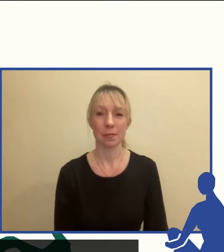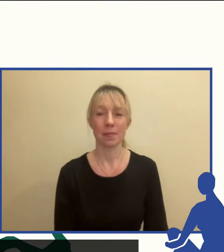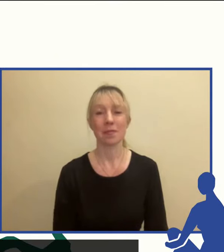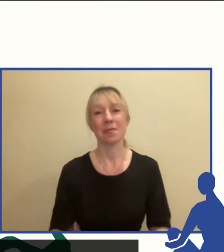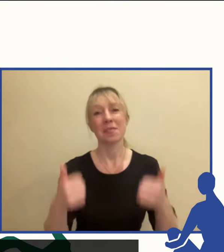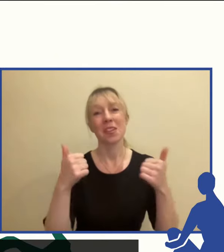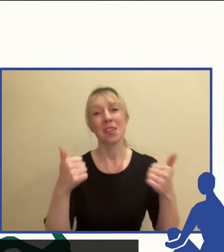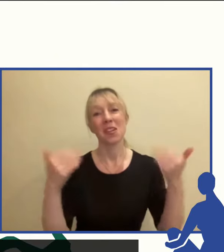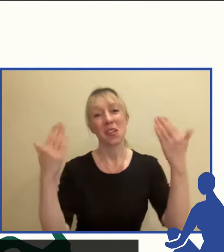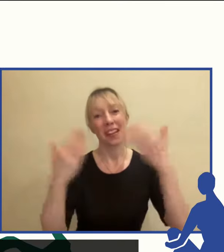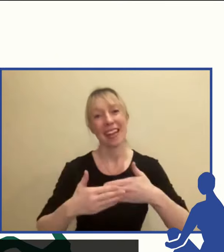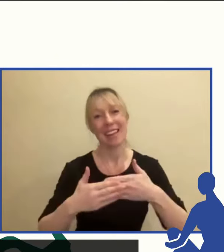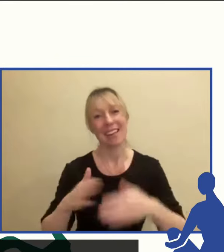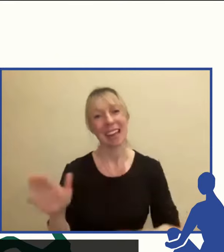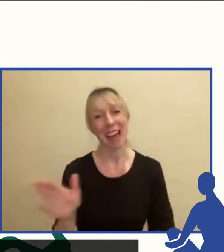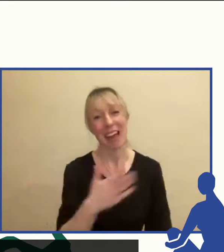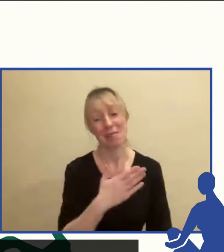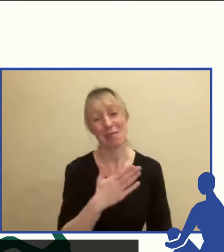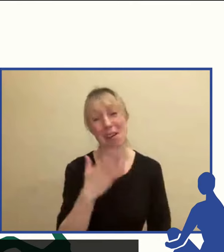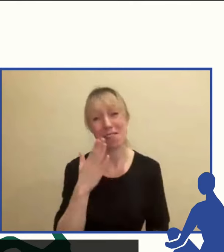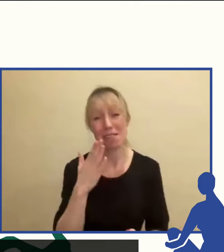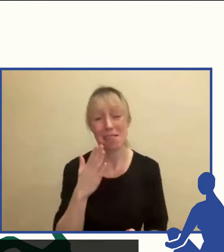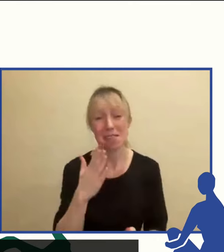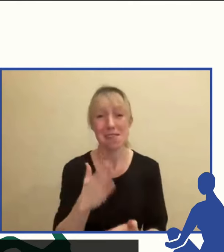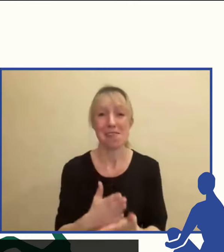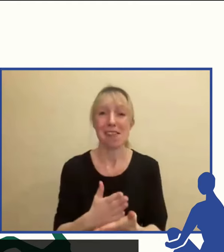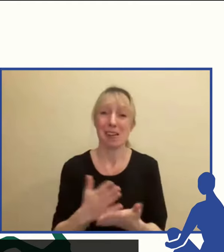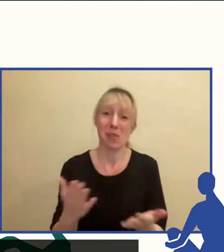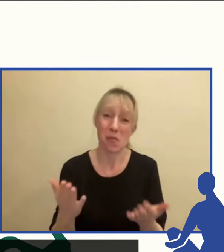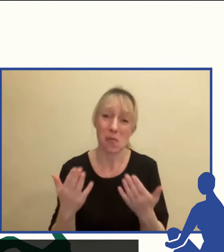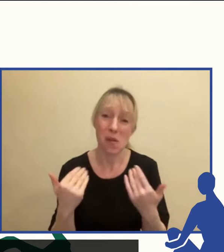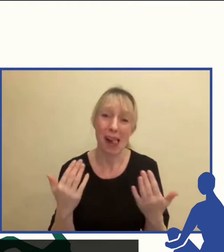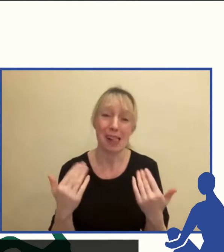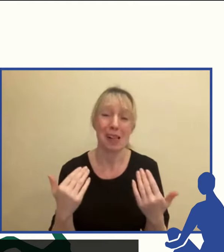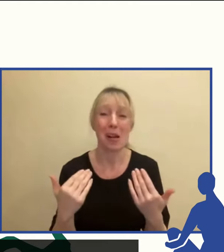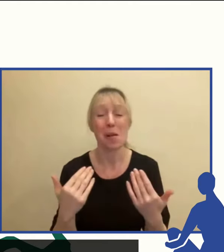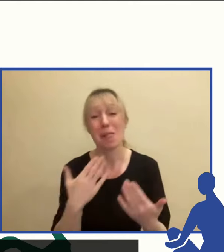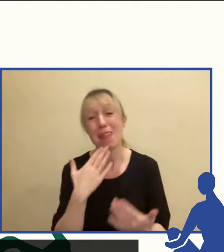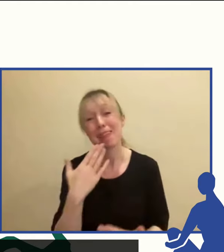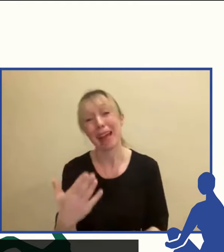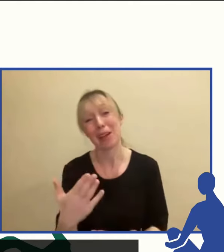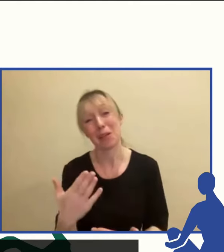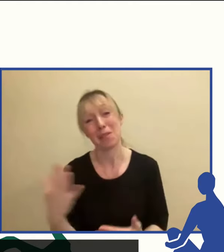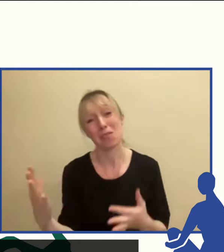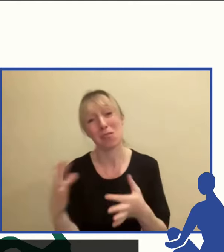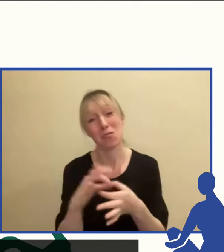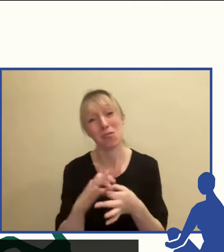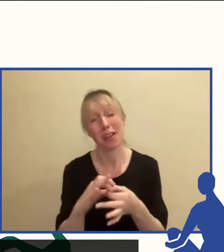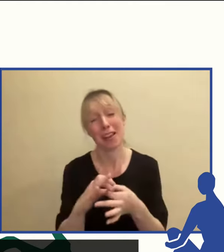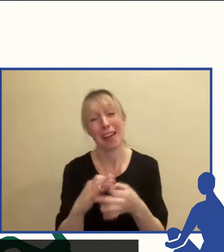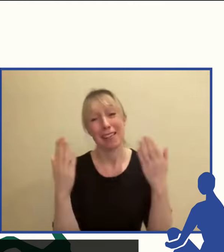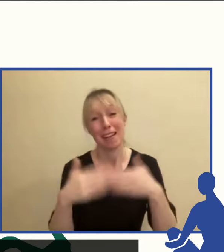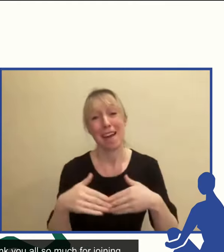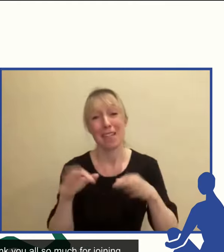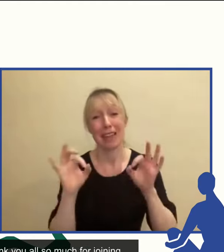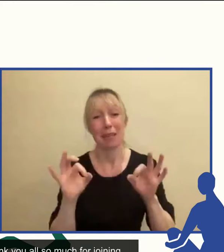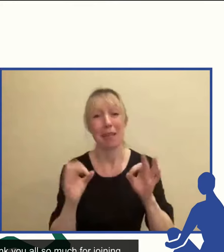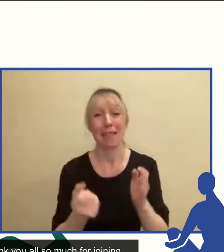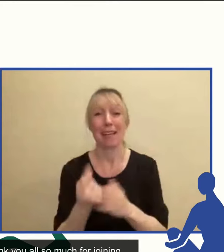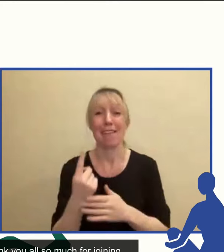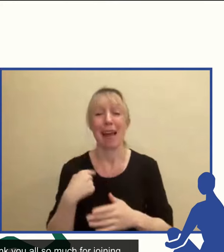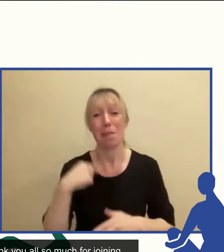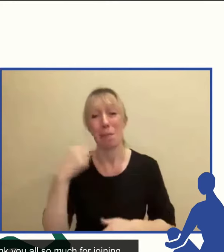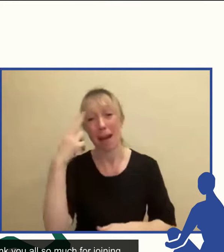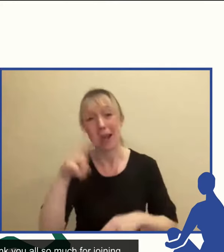Good evening, everyone, and a very warm welcome. And thank you all so much for joining us tonight for this special event. I'm Fran